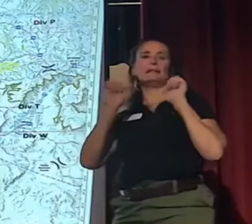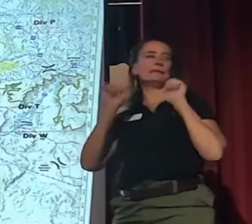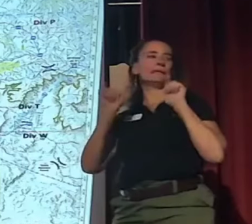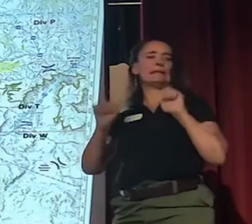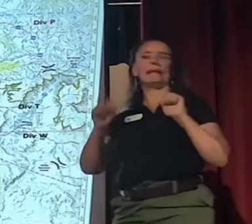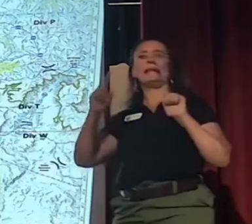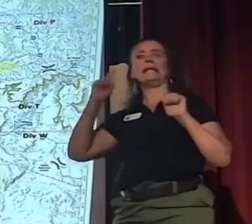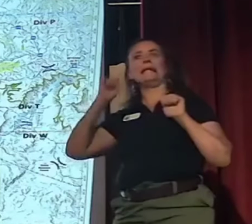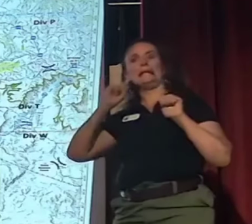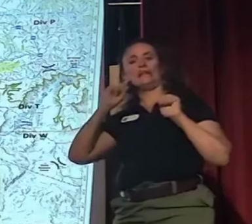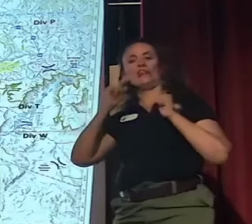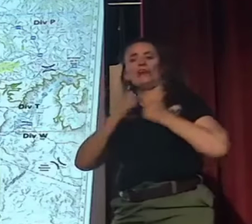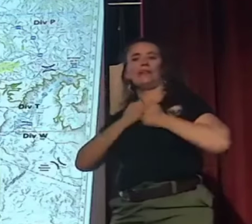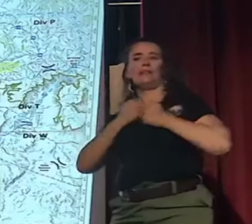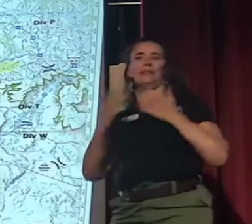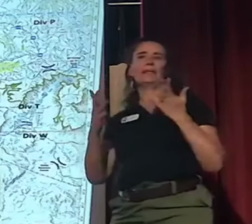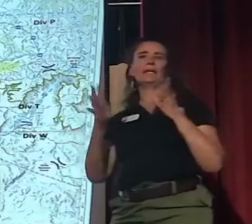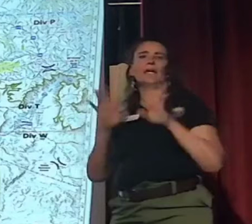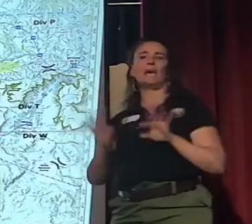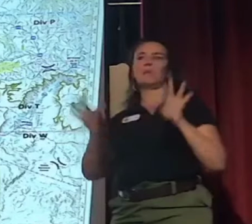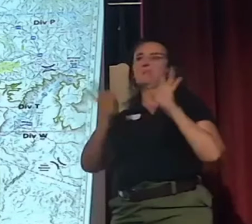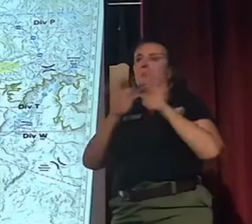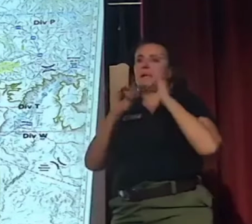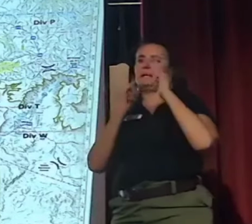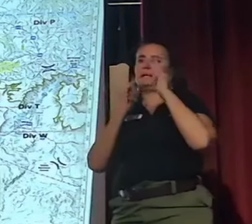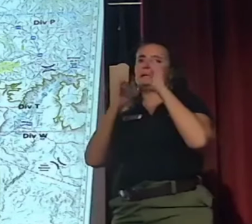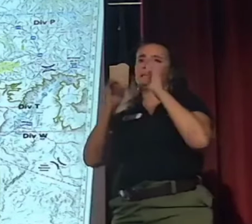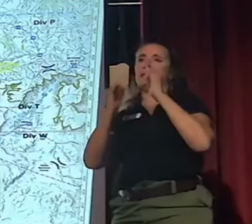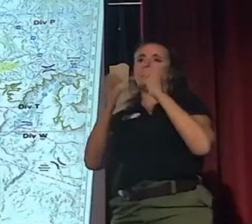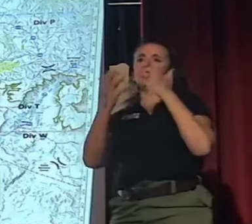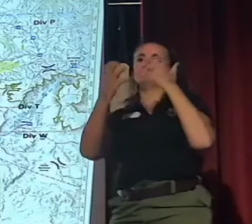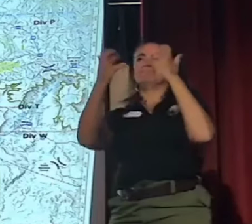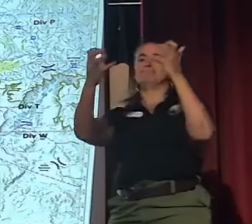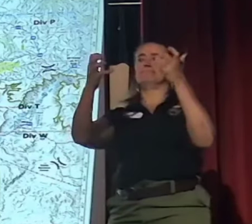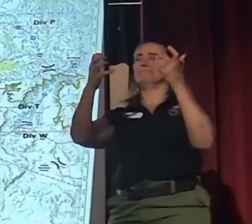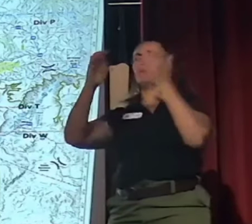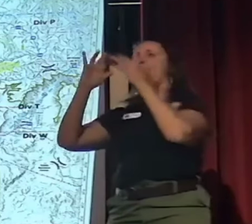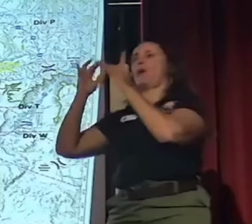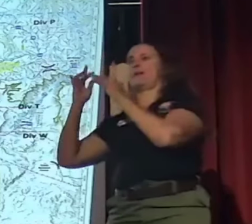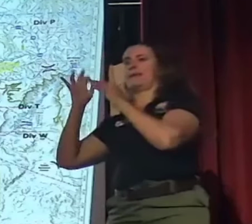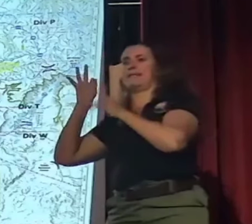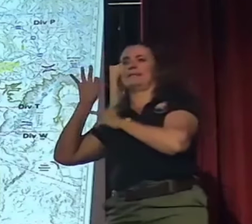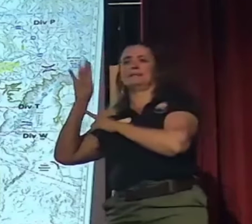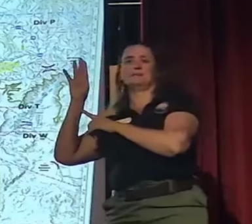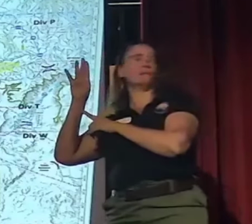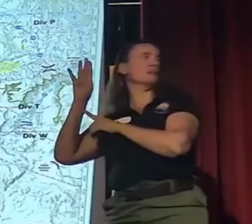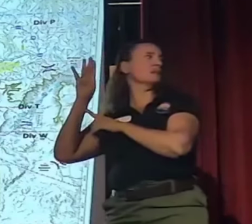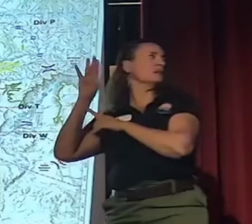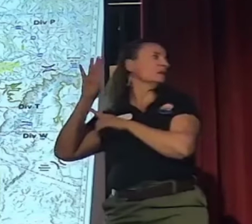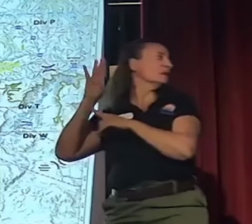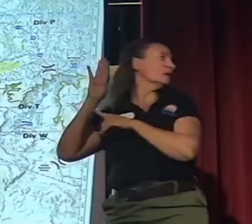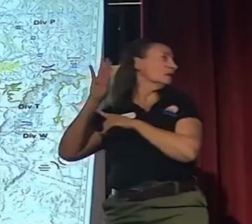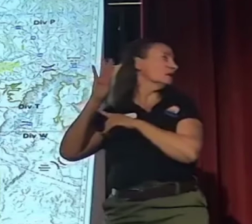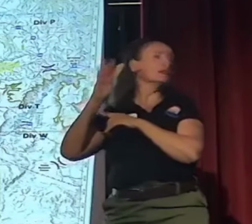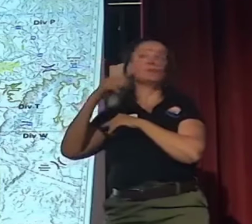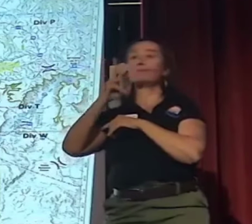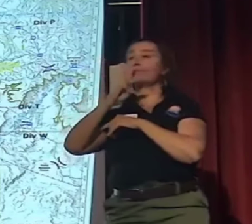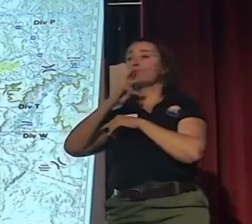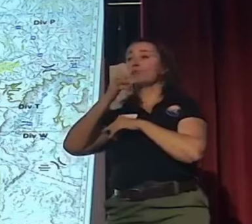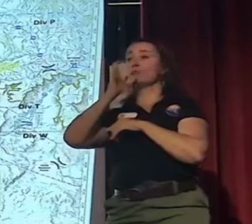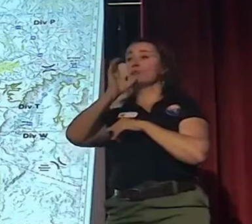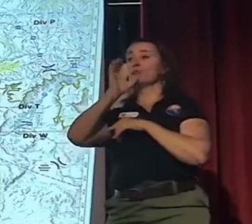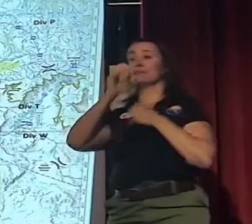hear everything, because we wanna make sure they have just as much access as the folks in the room. I wanna take, while he's taking a quick water, this